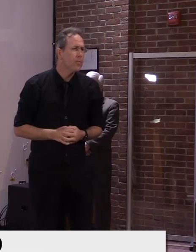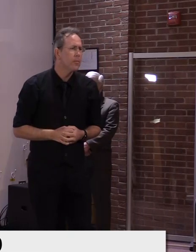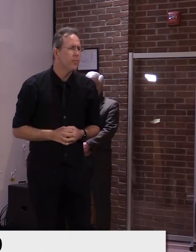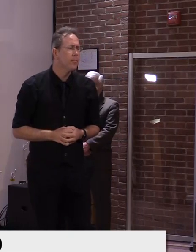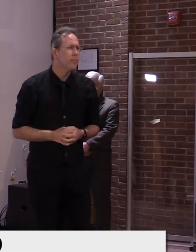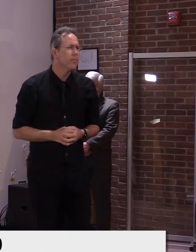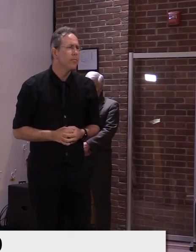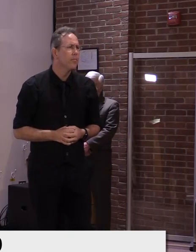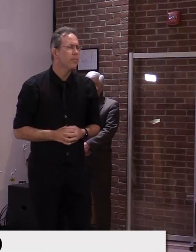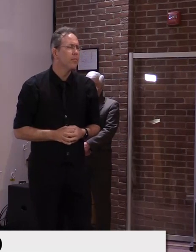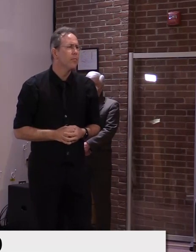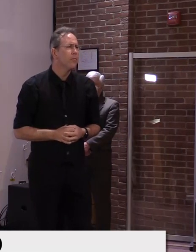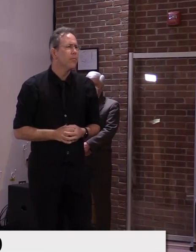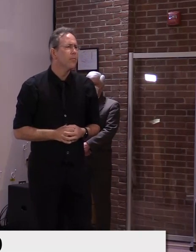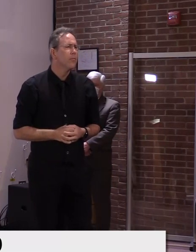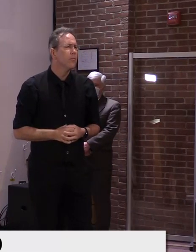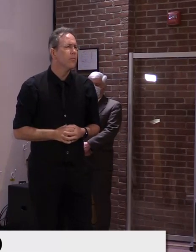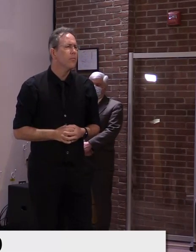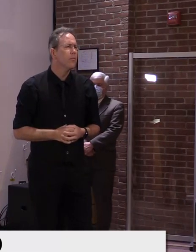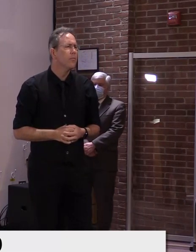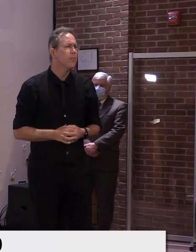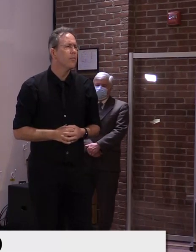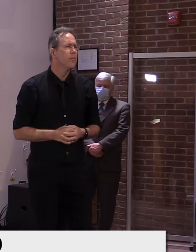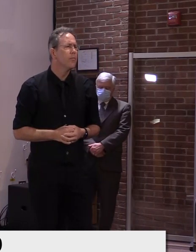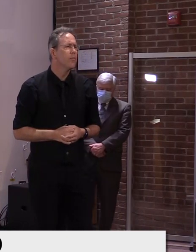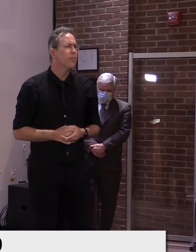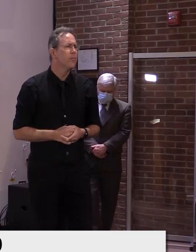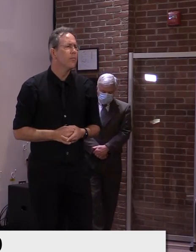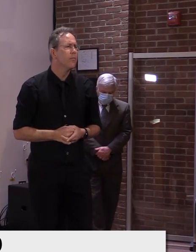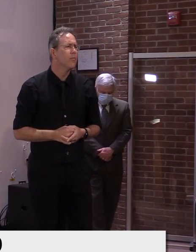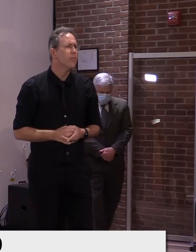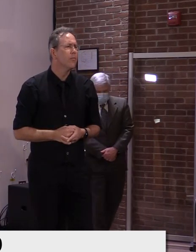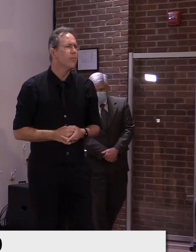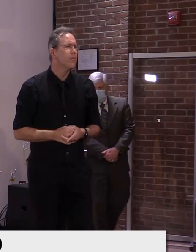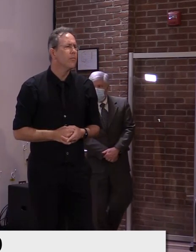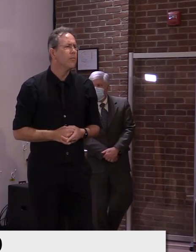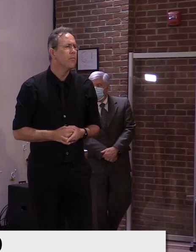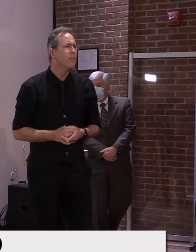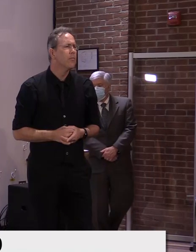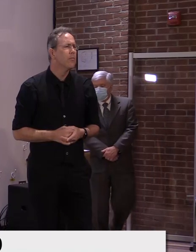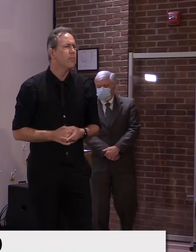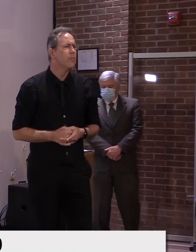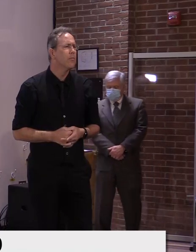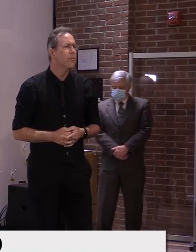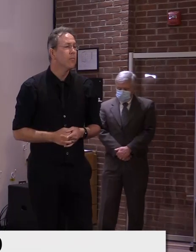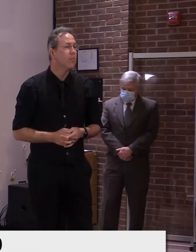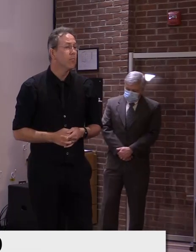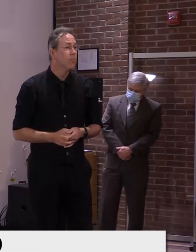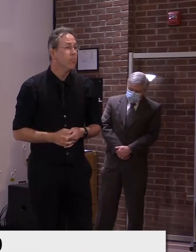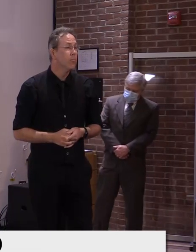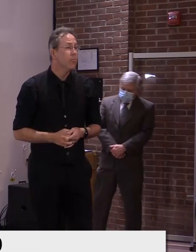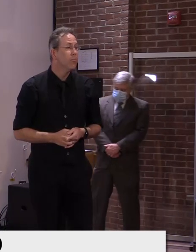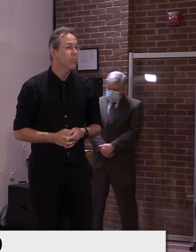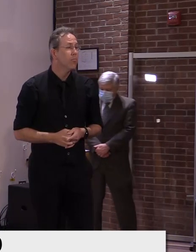think just follow the guidance that we've laid out here in Vermont and they should be fine. Dr. Levine?